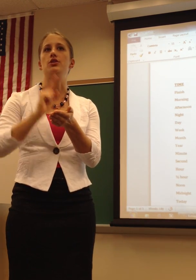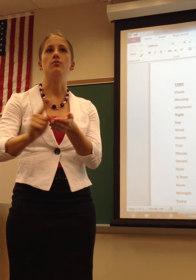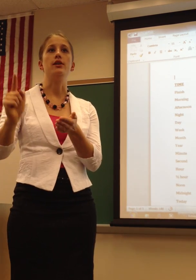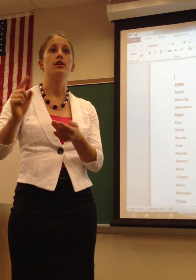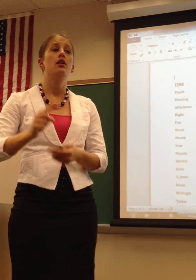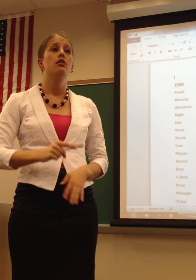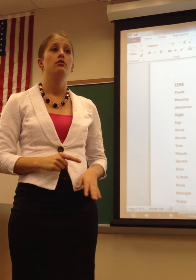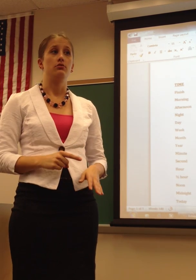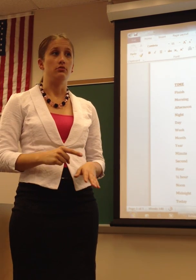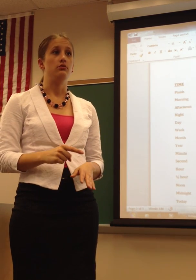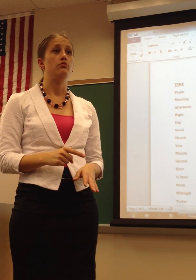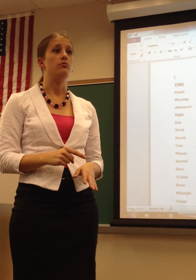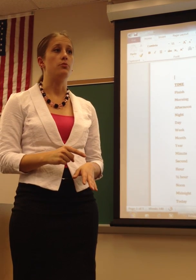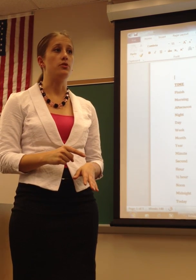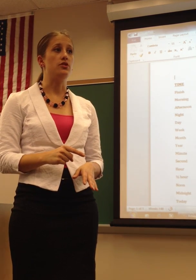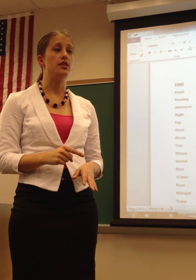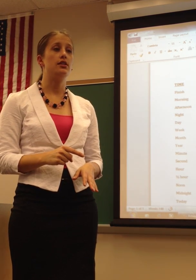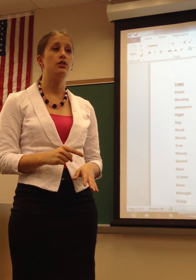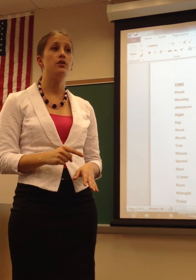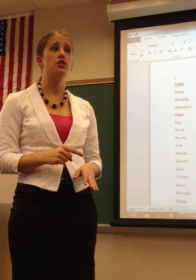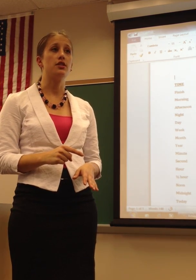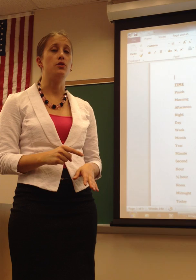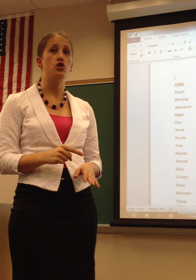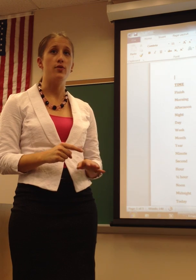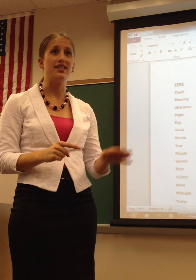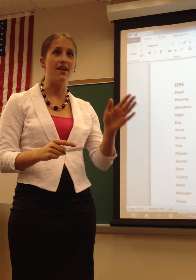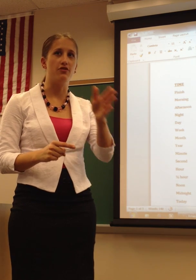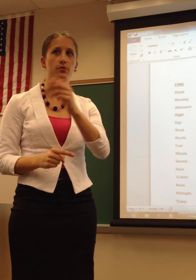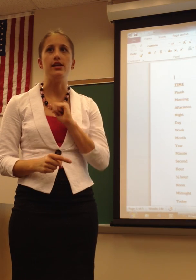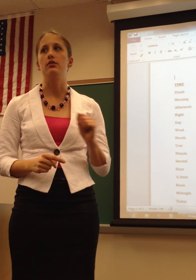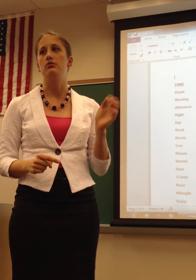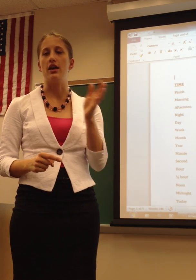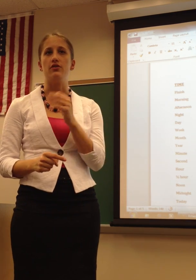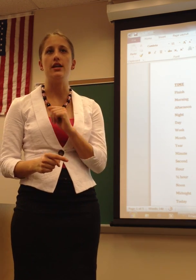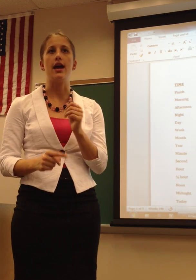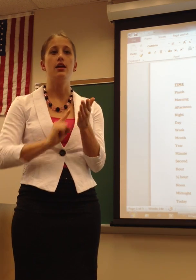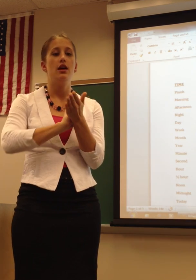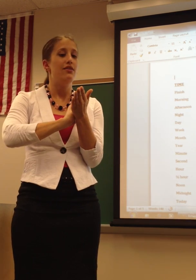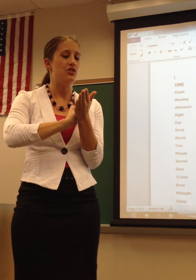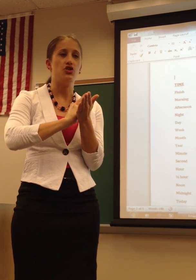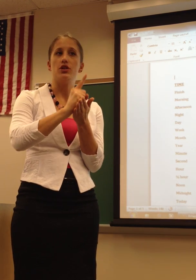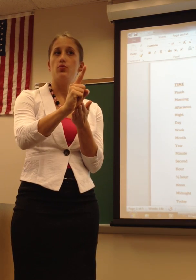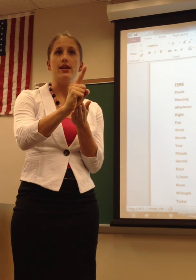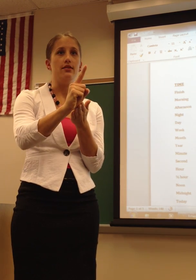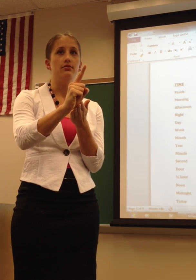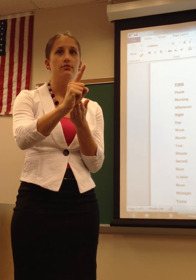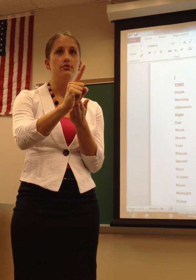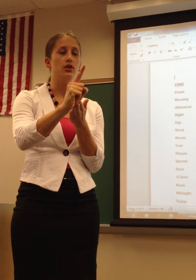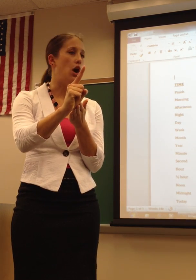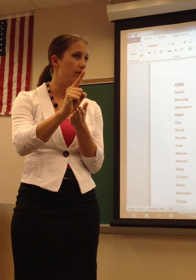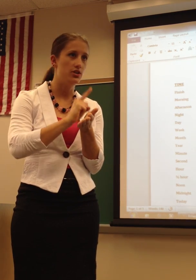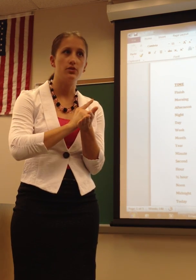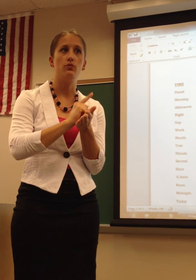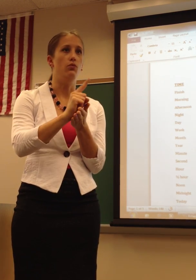Continuation week. Remember, when you see the continuation, that's when you know it's every week, every day. This is just week. It's always just 1